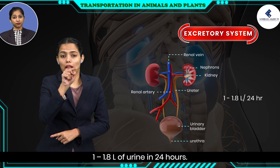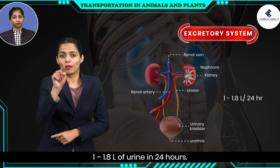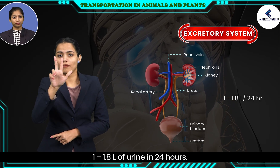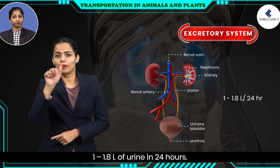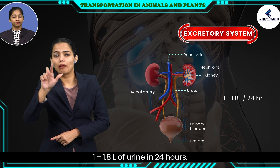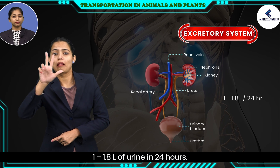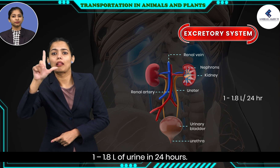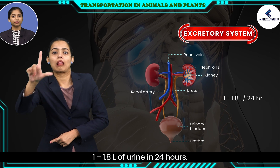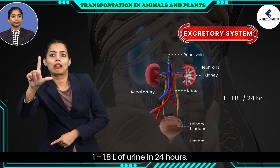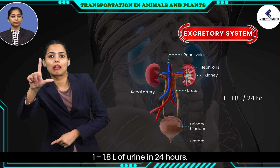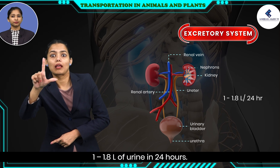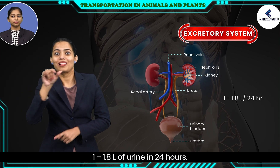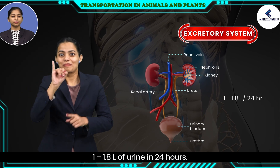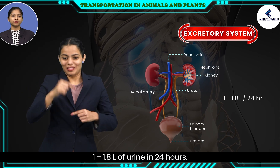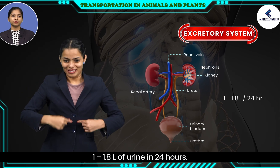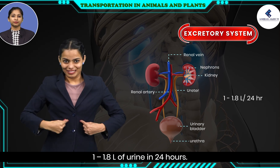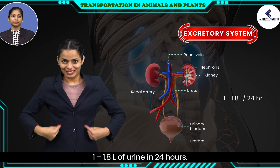hours.